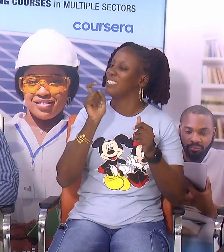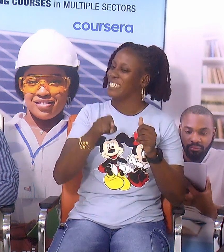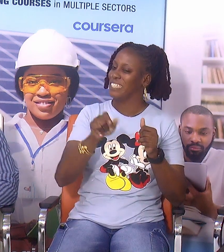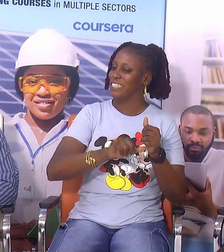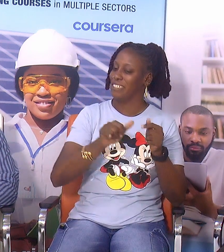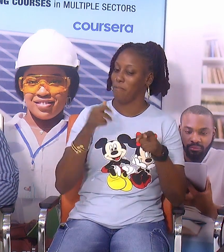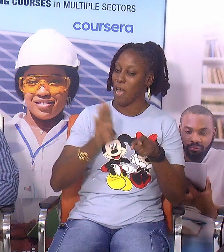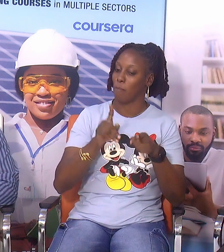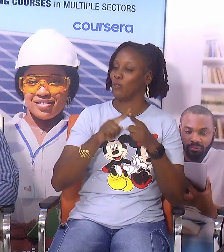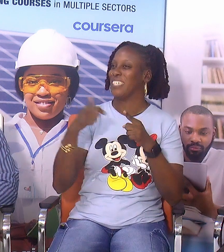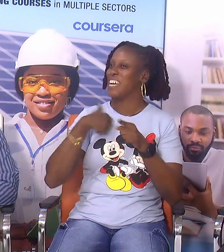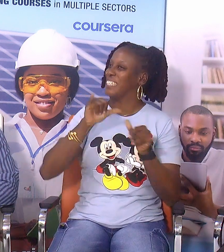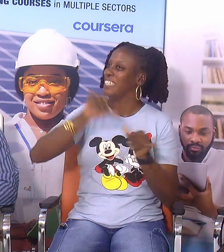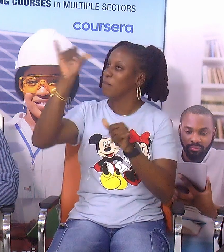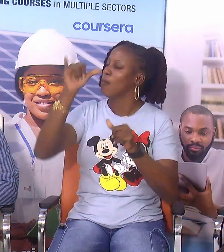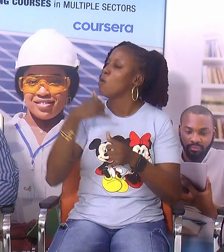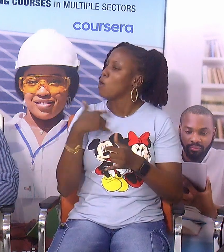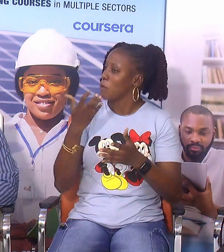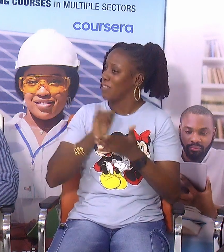interesting.